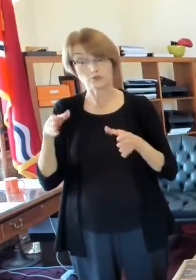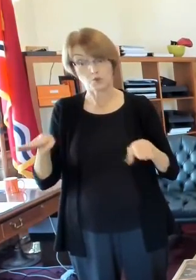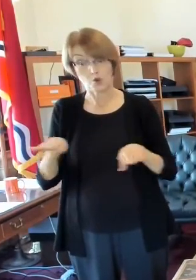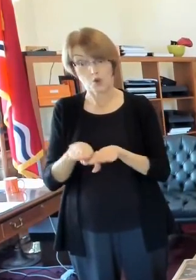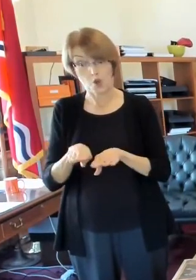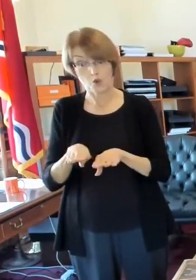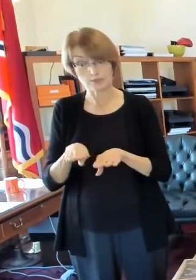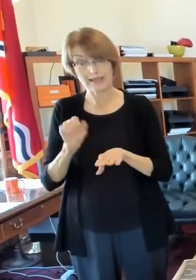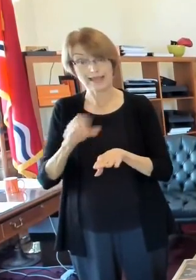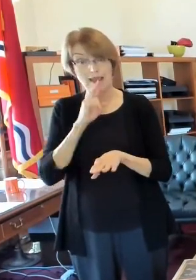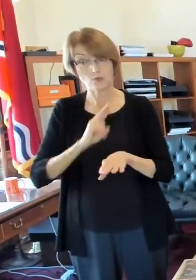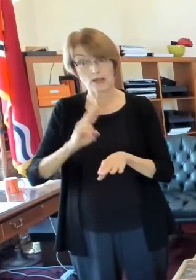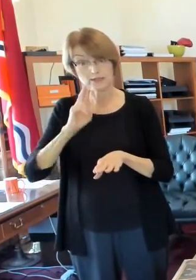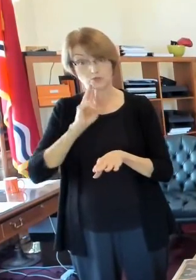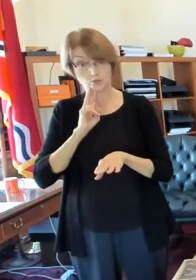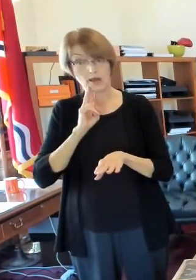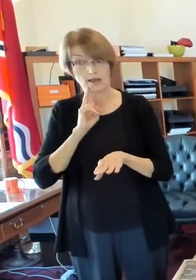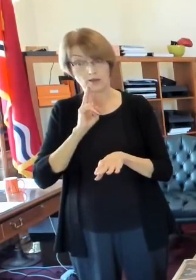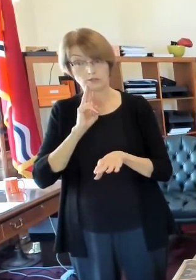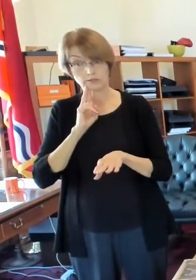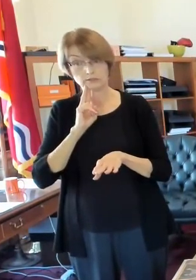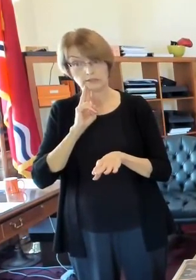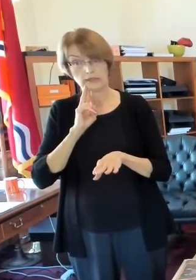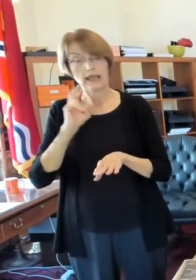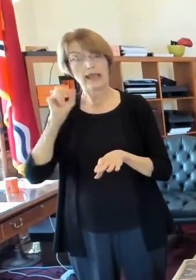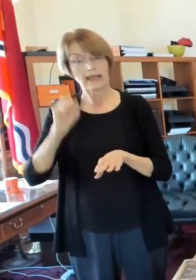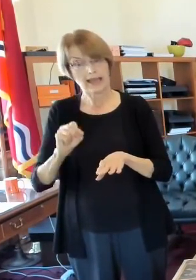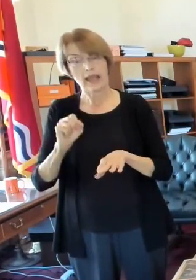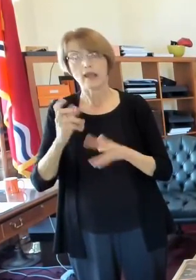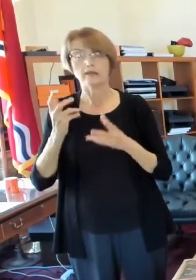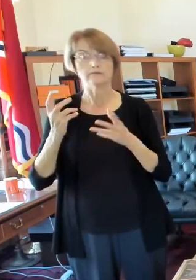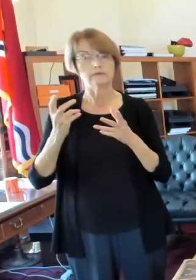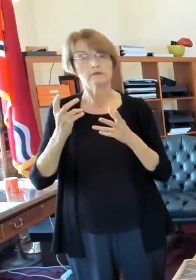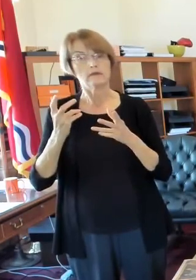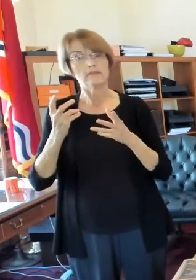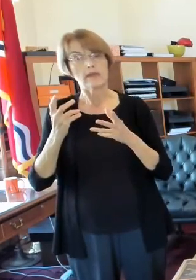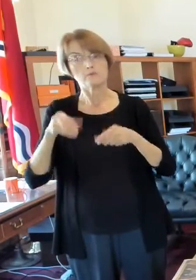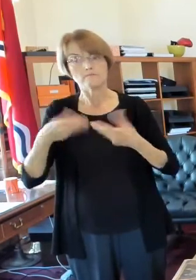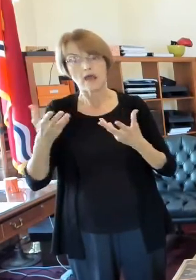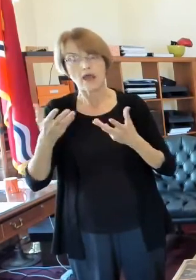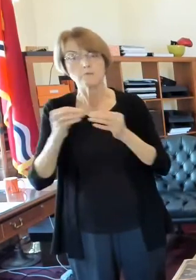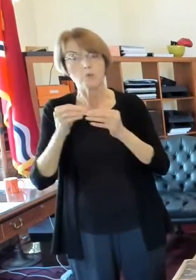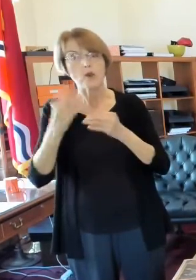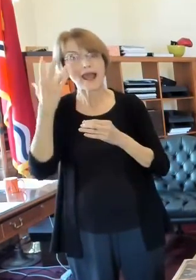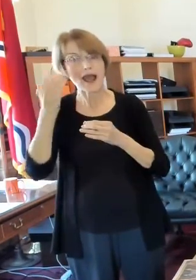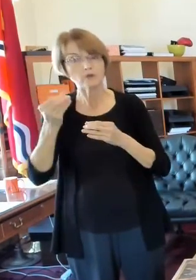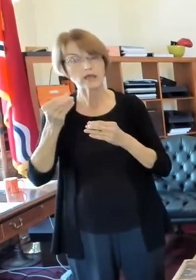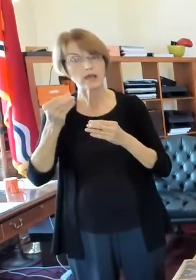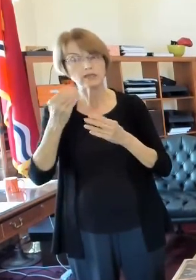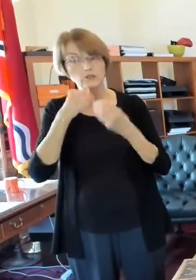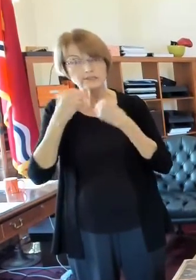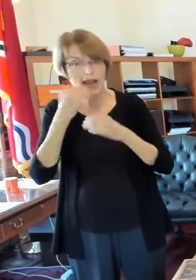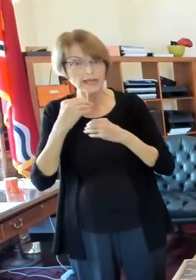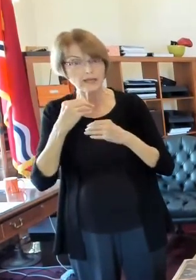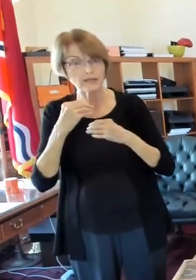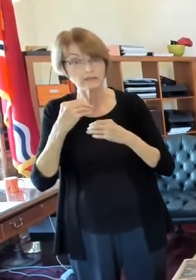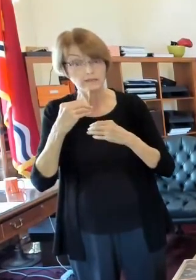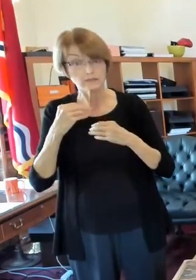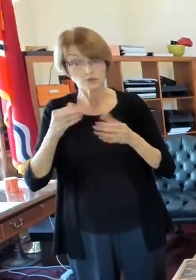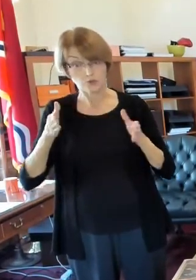the expanded outdoor dining program that the city launched during COVID? Sure.